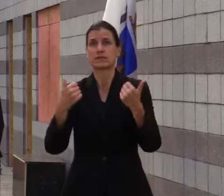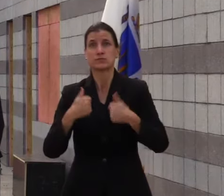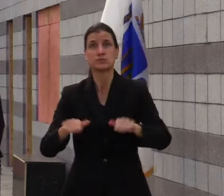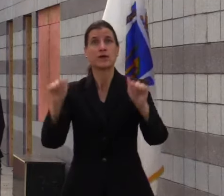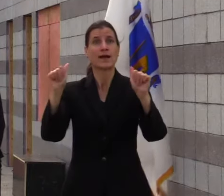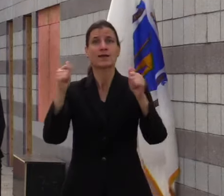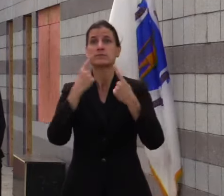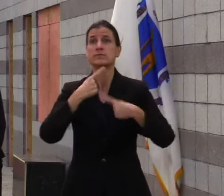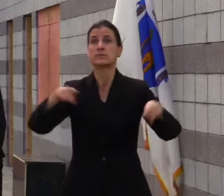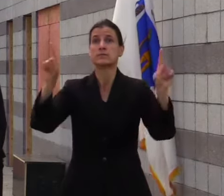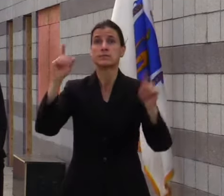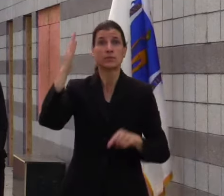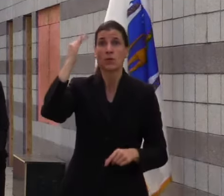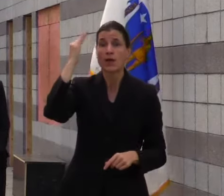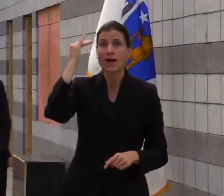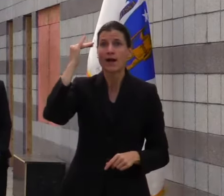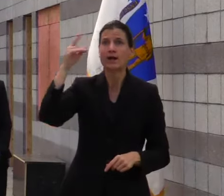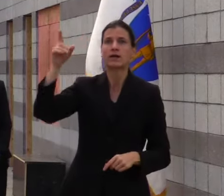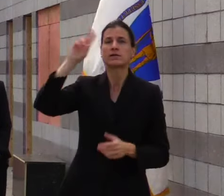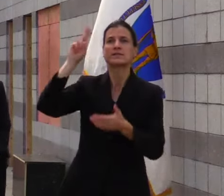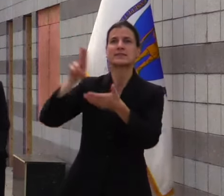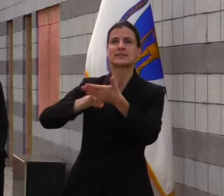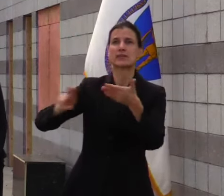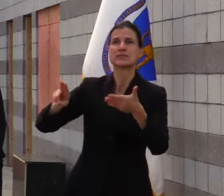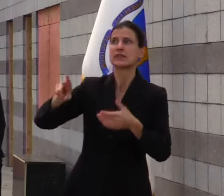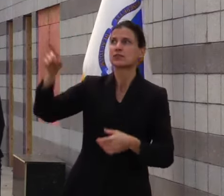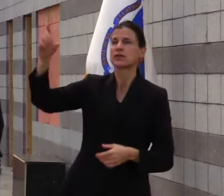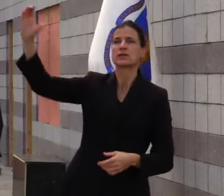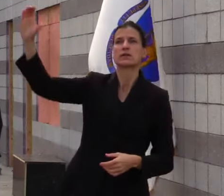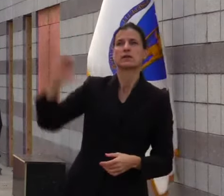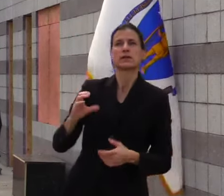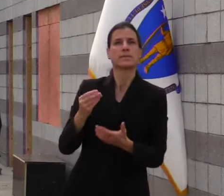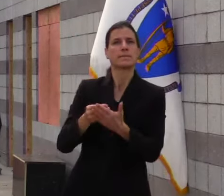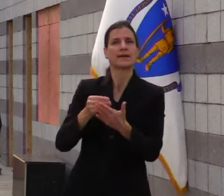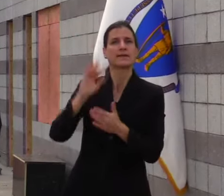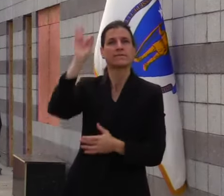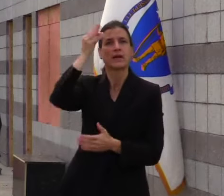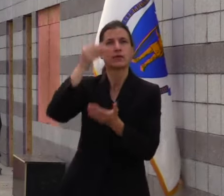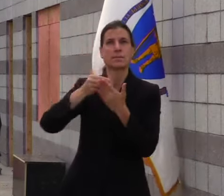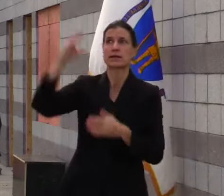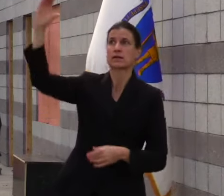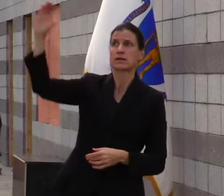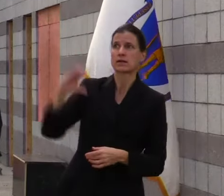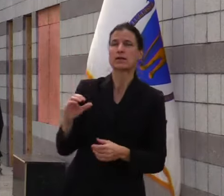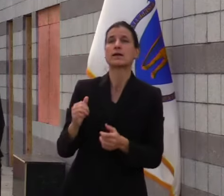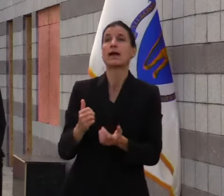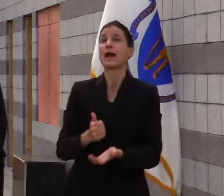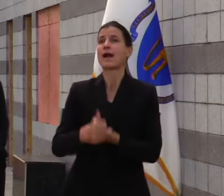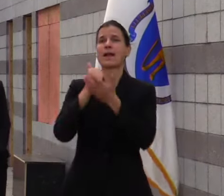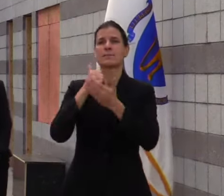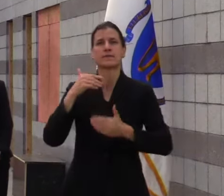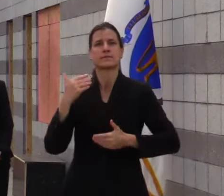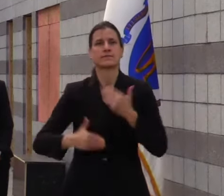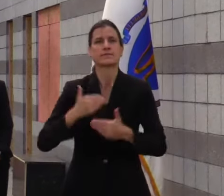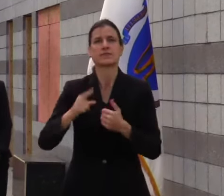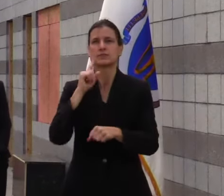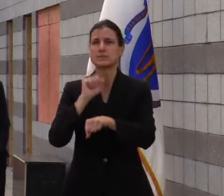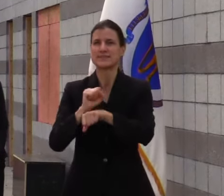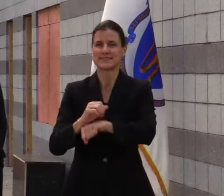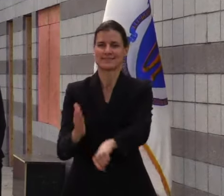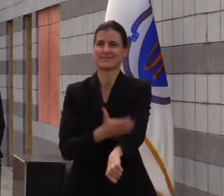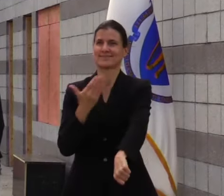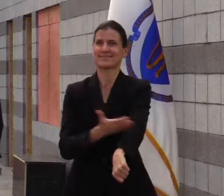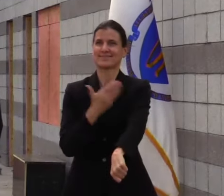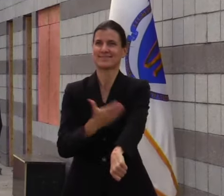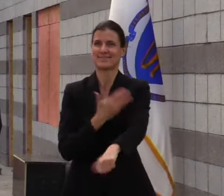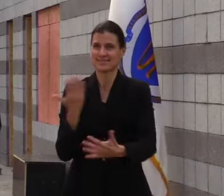because the federal government had finally approved it. And at that point, we were off and running. Steve gave you some pretty good